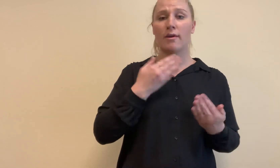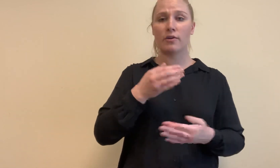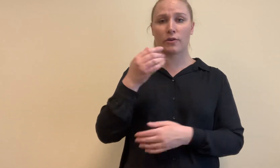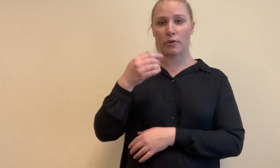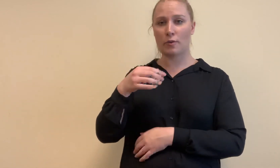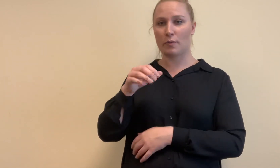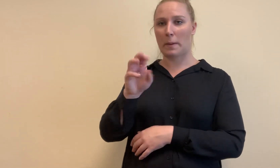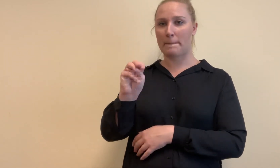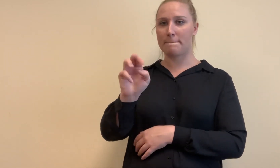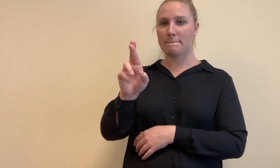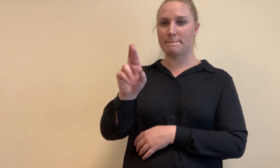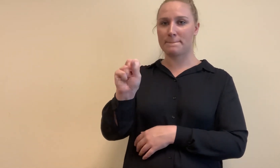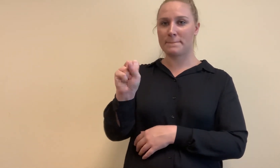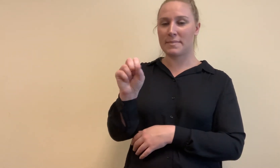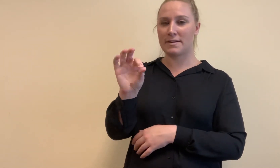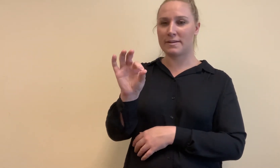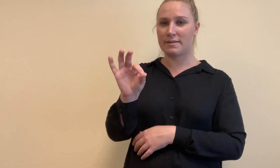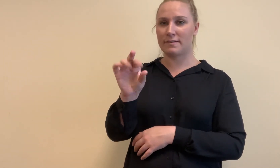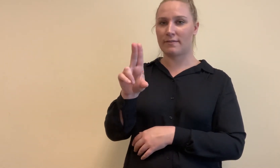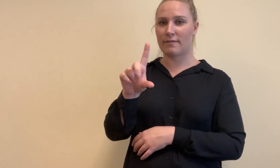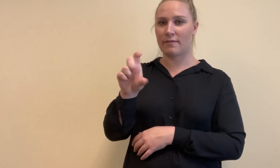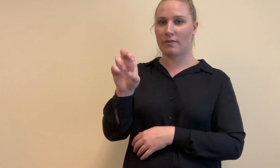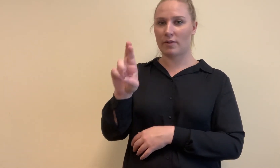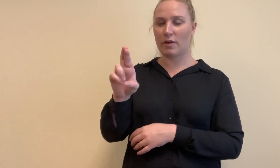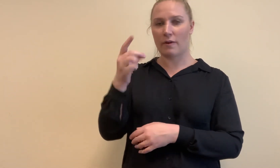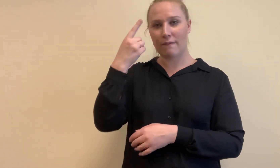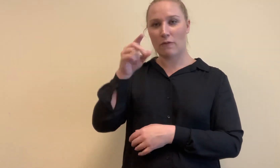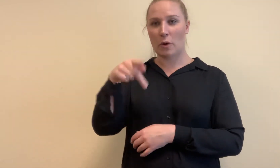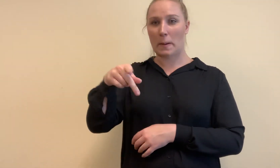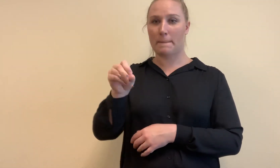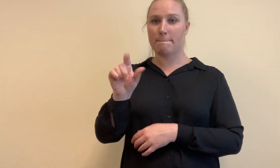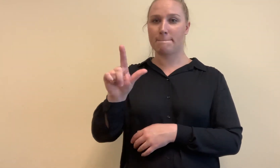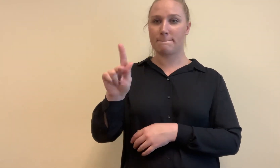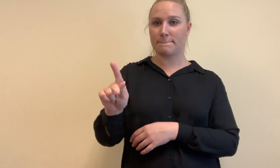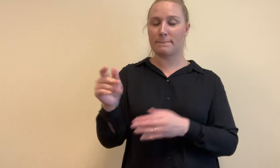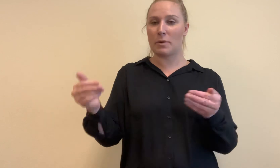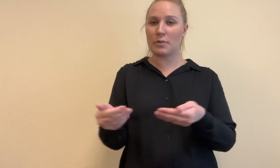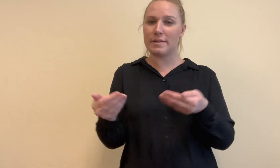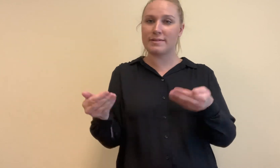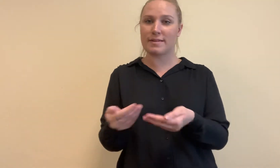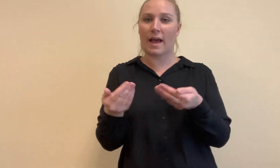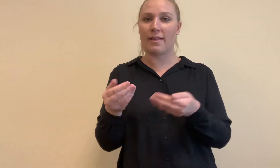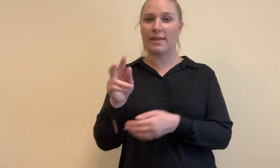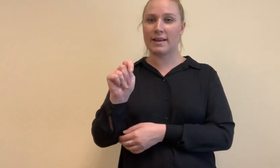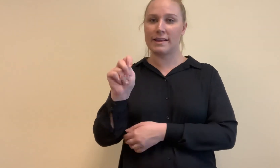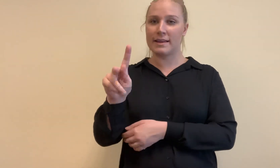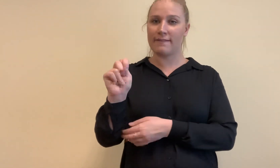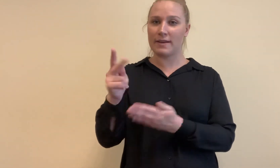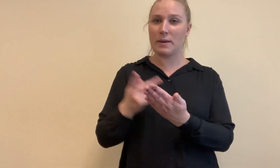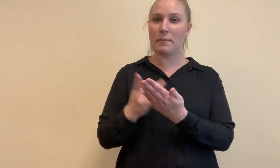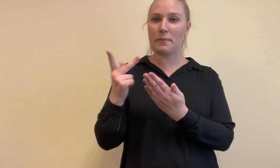TV program that actually brings the community together. And thanks to the panel again, if we give them a round of applause, we appreciate